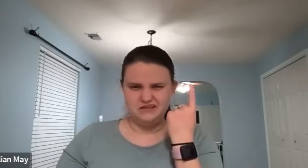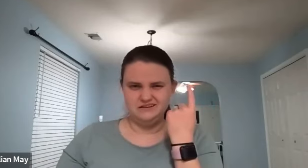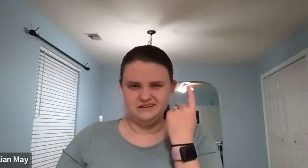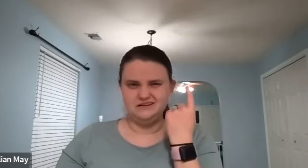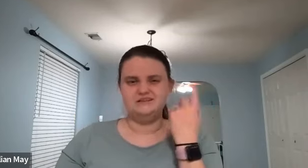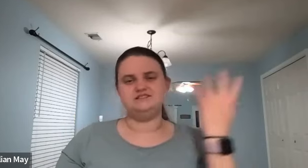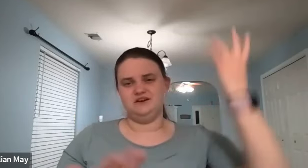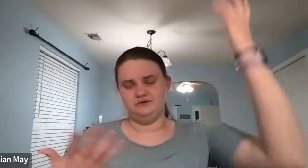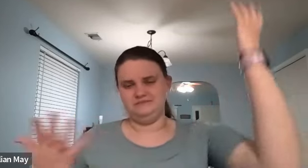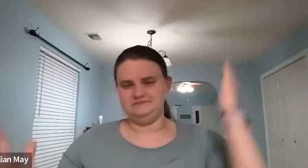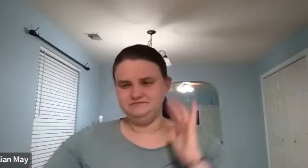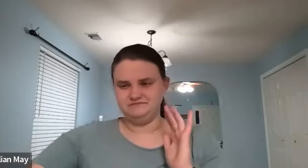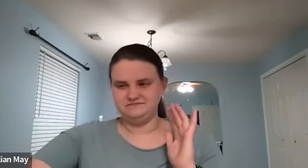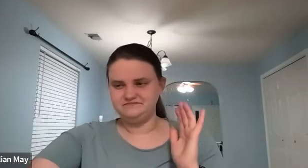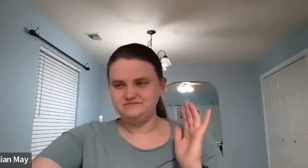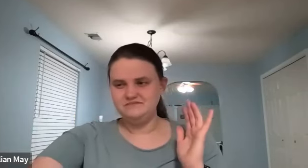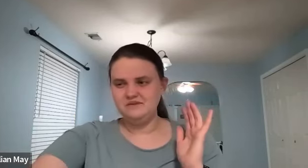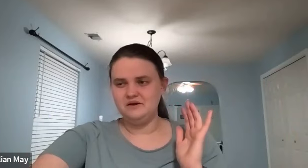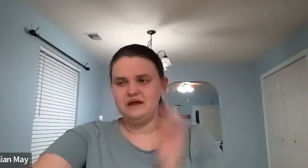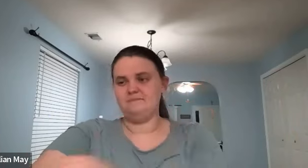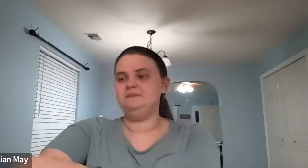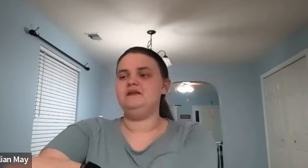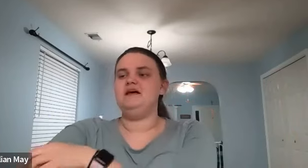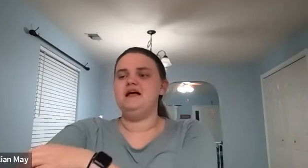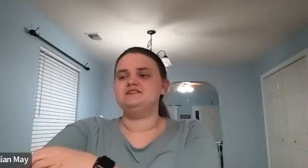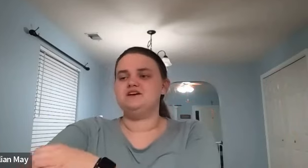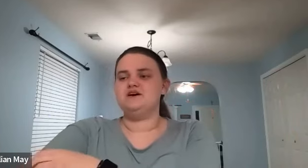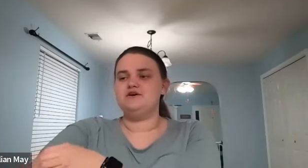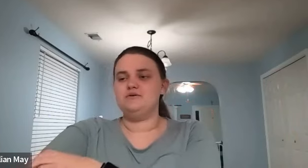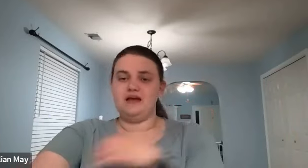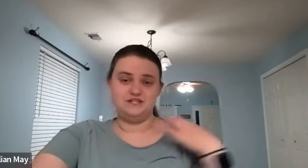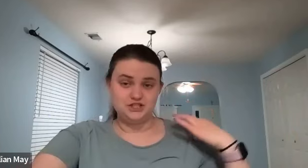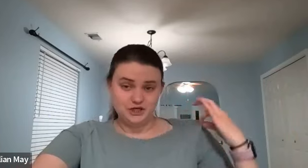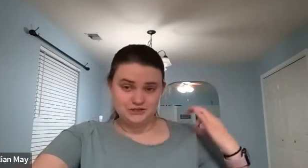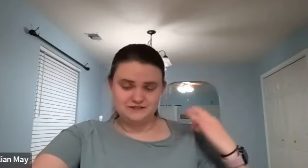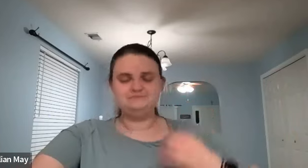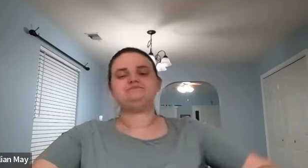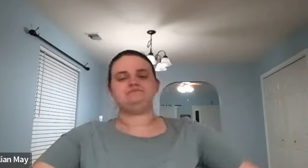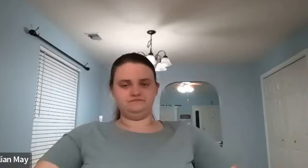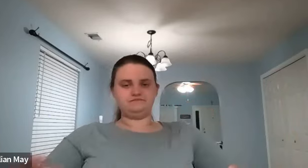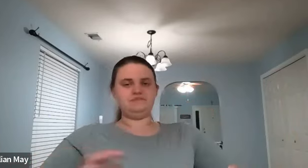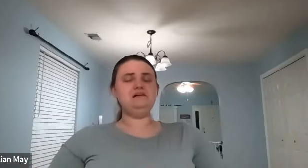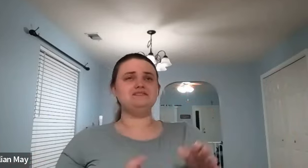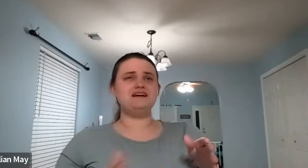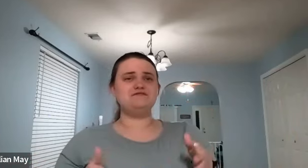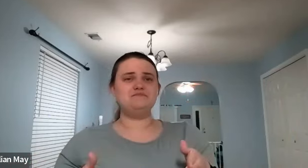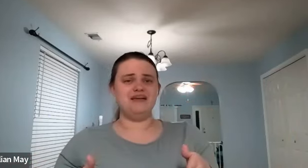mean? So, okay. So that's shirt. And the sign for